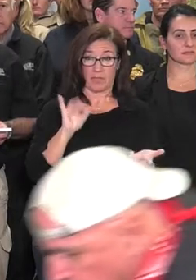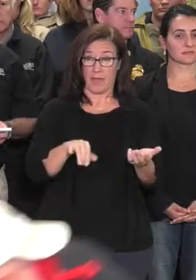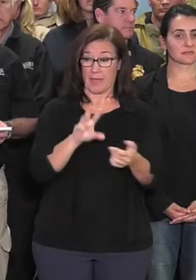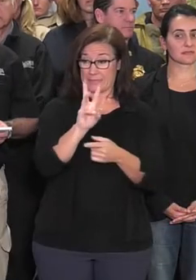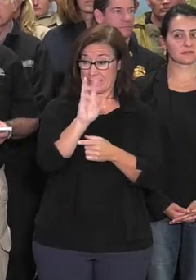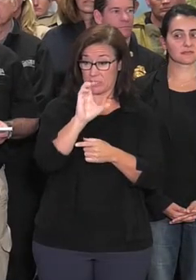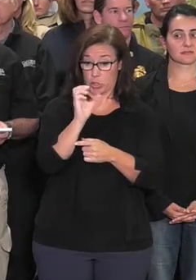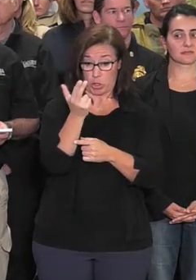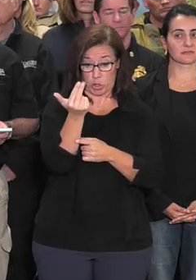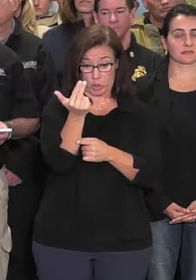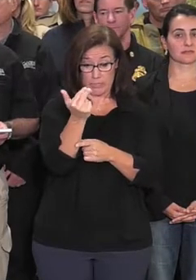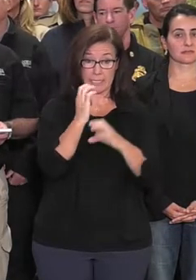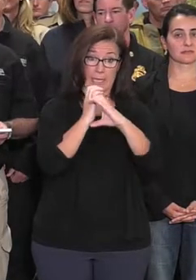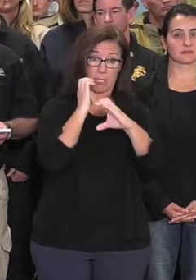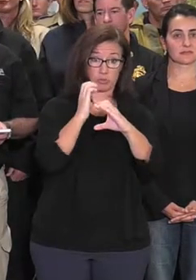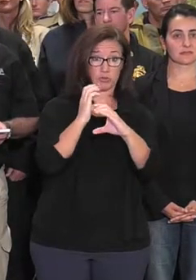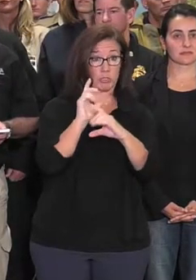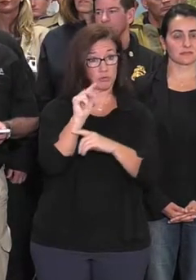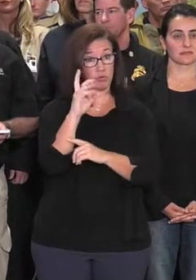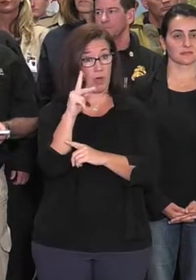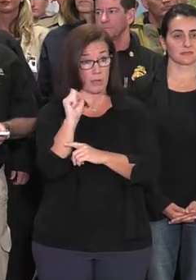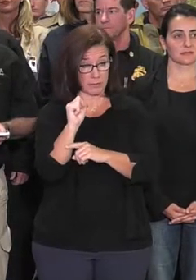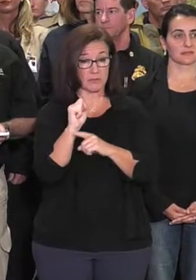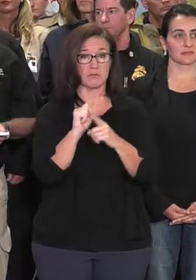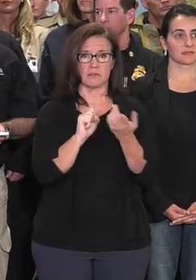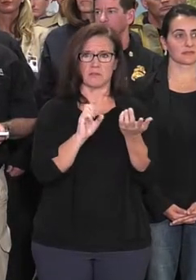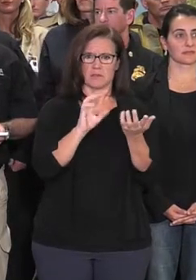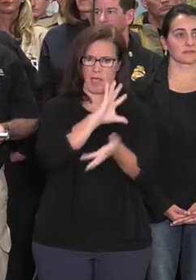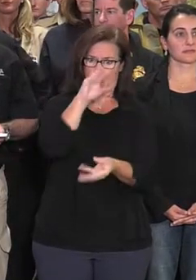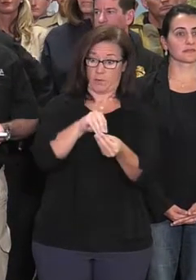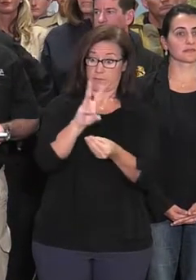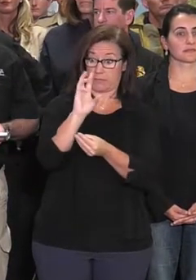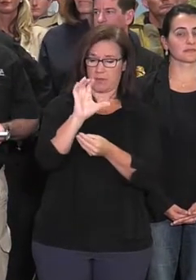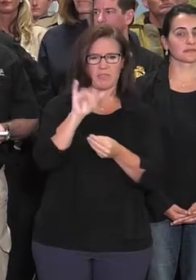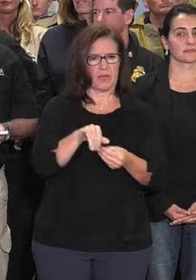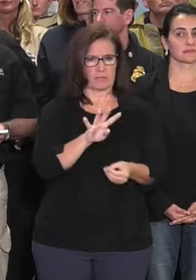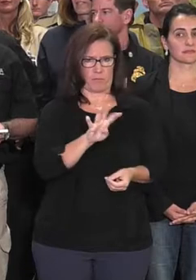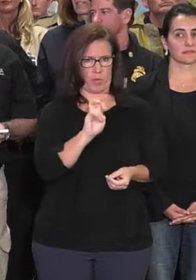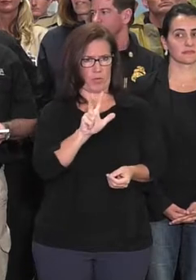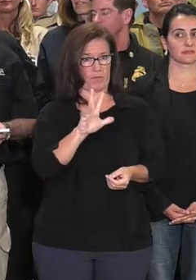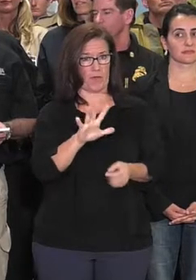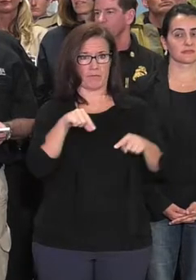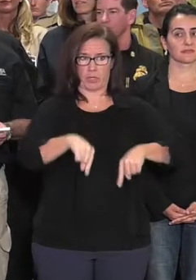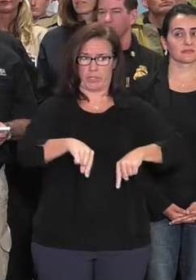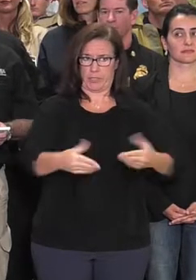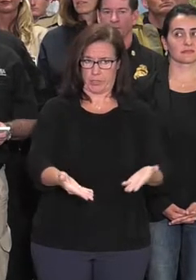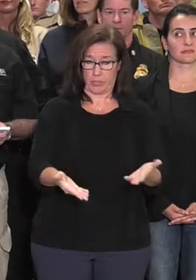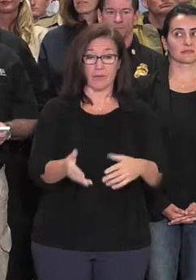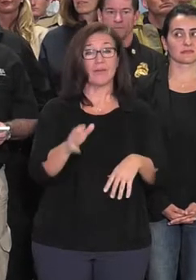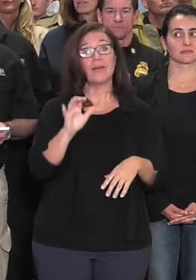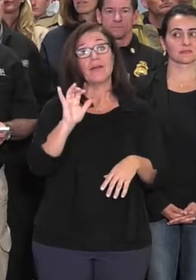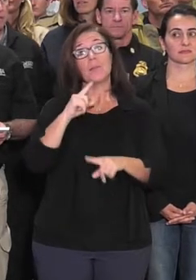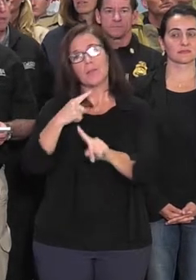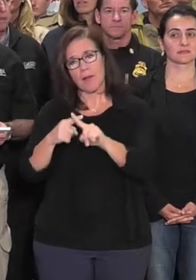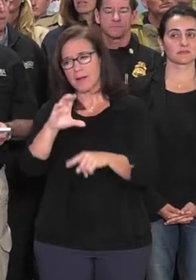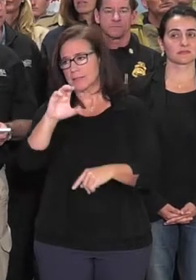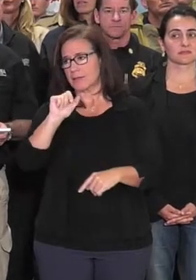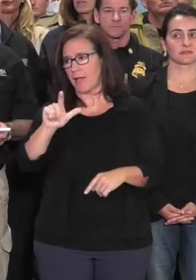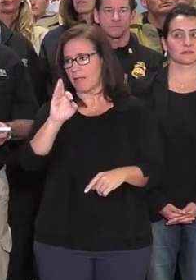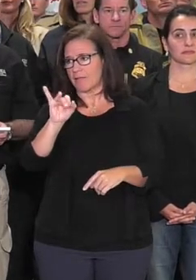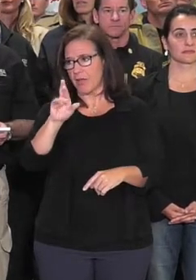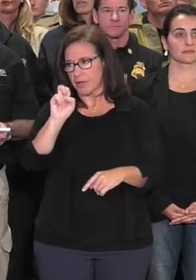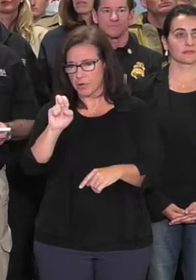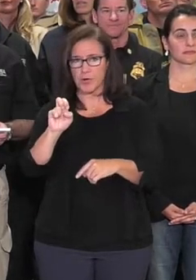aid fire engines, 435 are located here, and that's not accounting all of the CAL FIRE assets and U.S. Forest